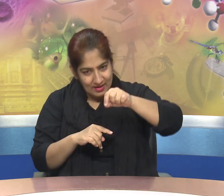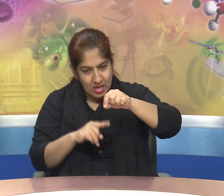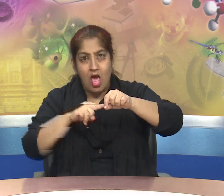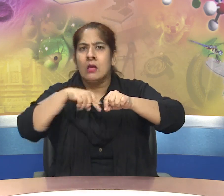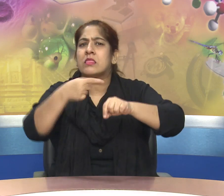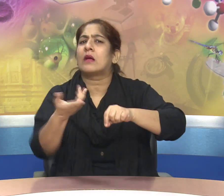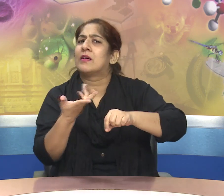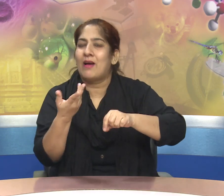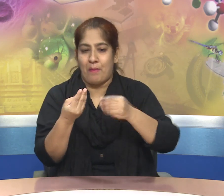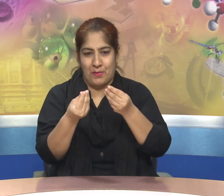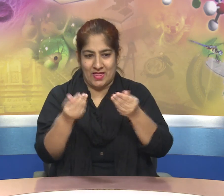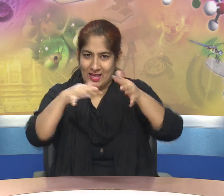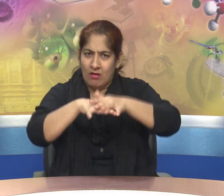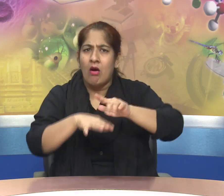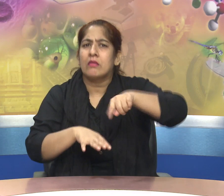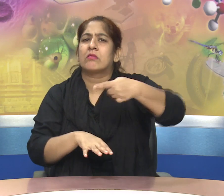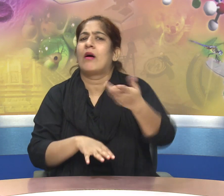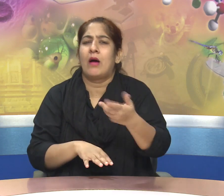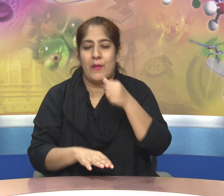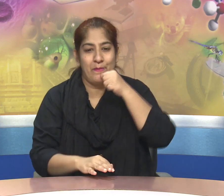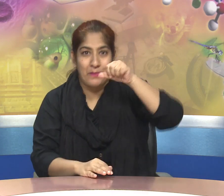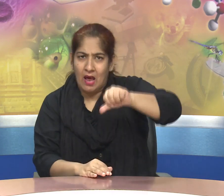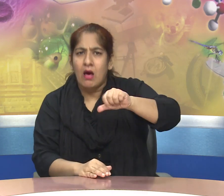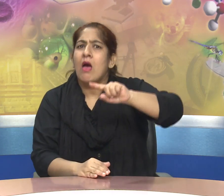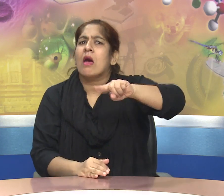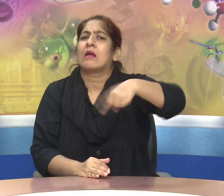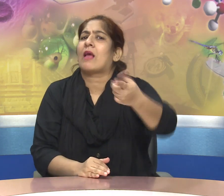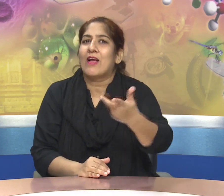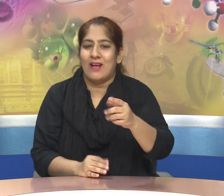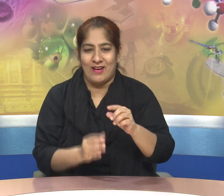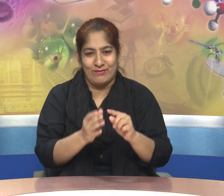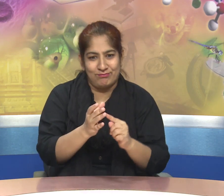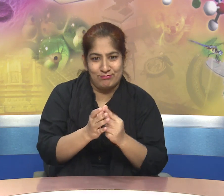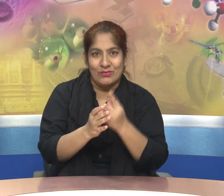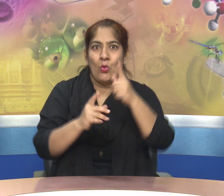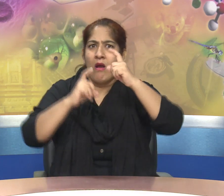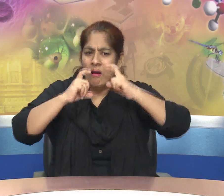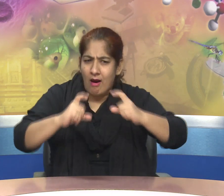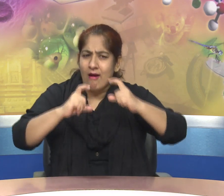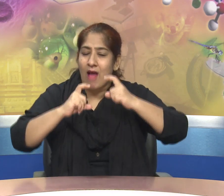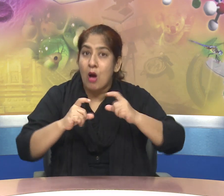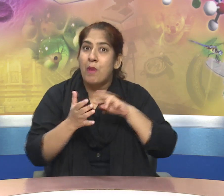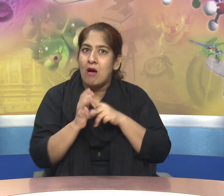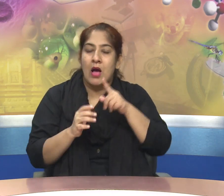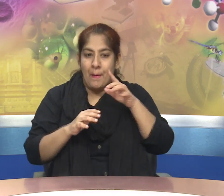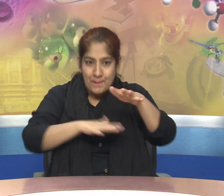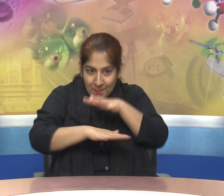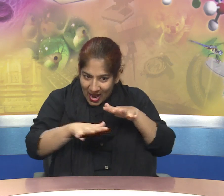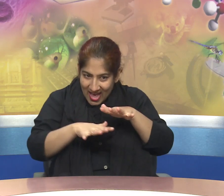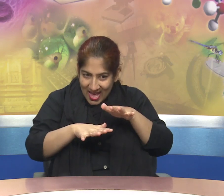When you want to plant a seed, then what do? The first step is you just put the seed in the soil. The